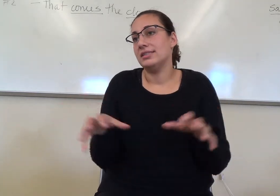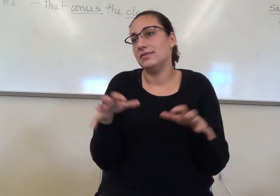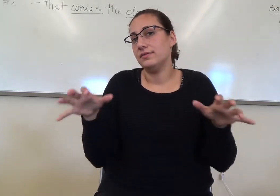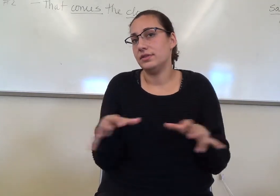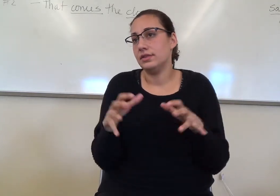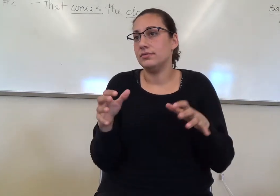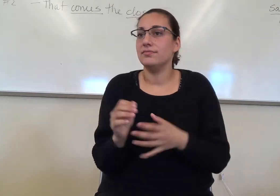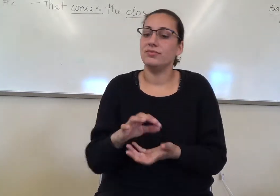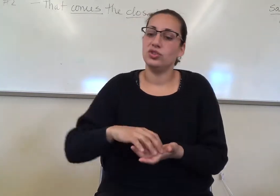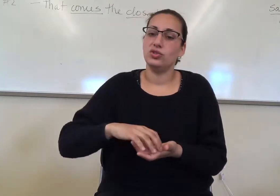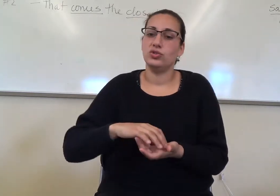disruption of the rhythm,